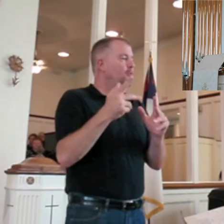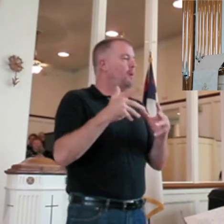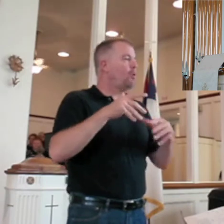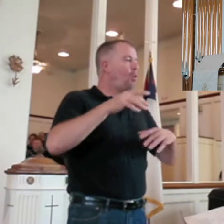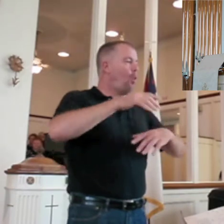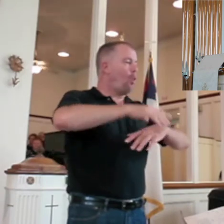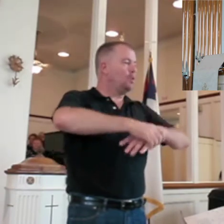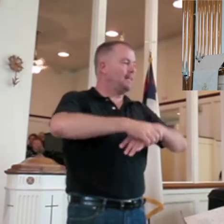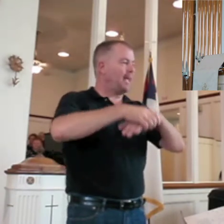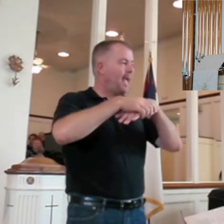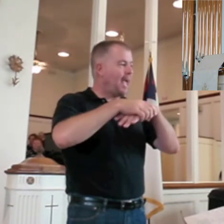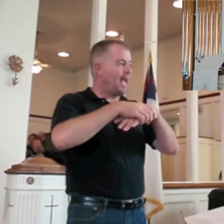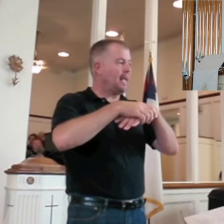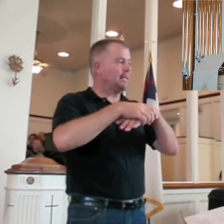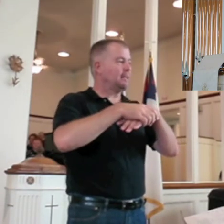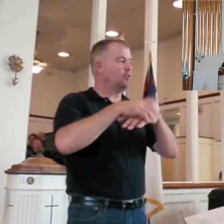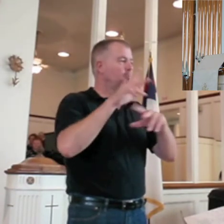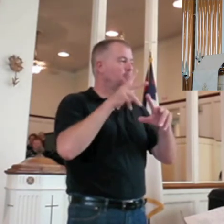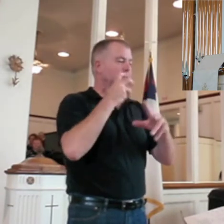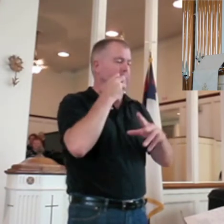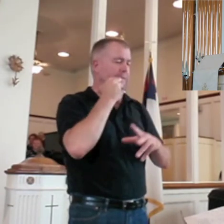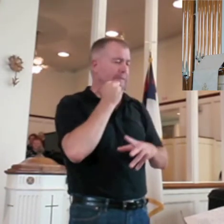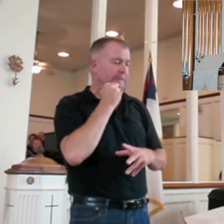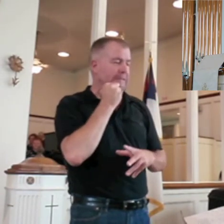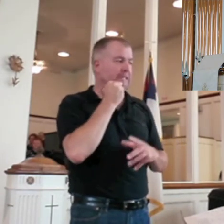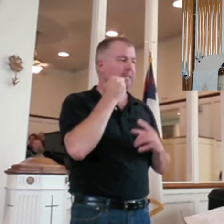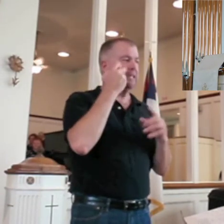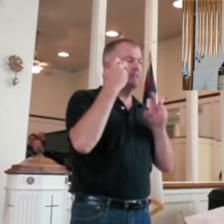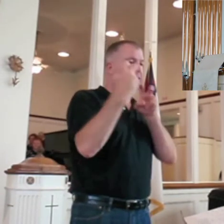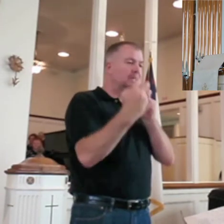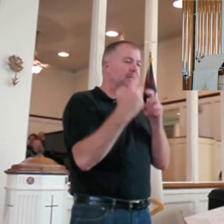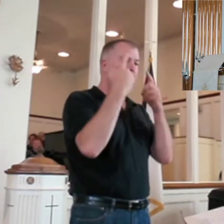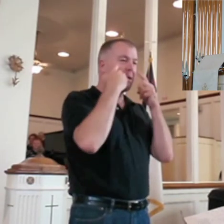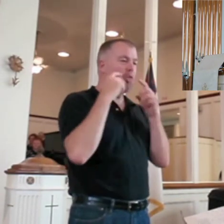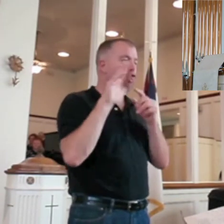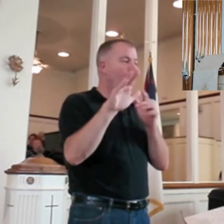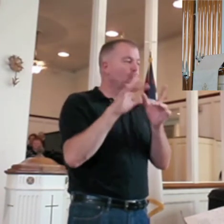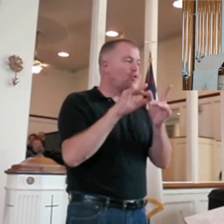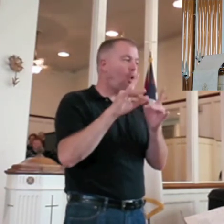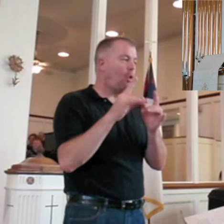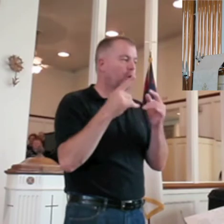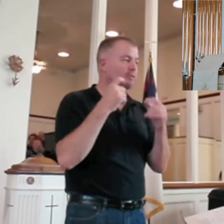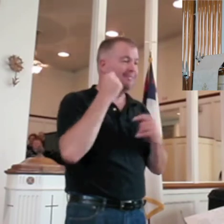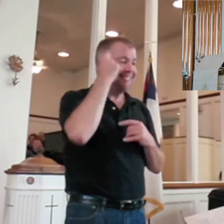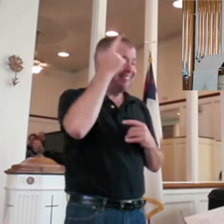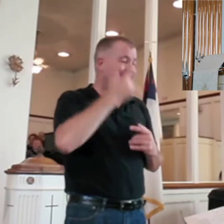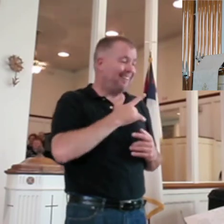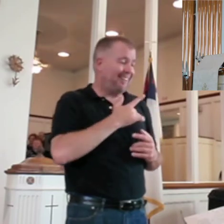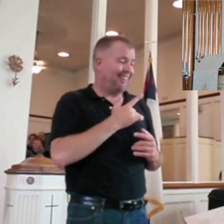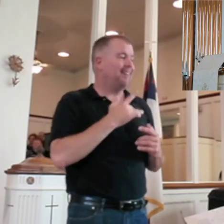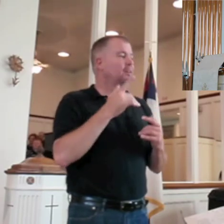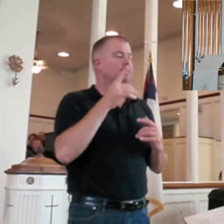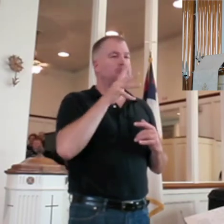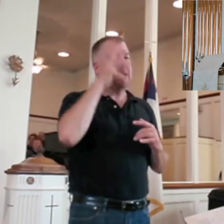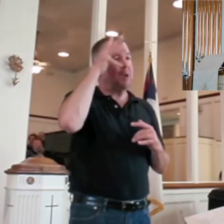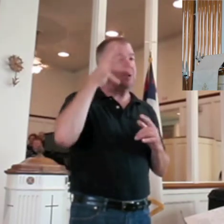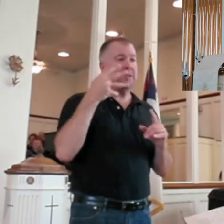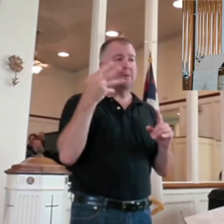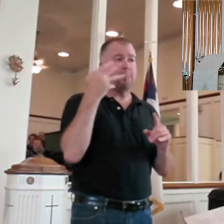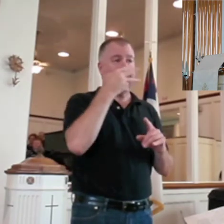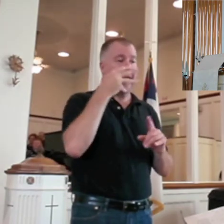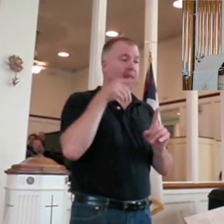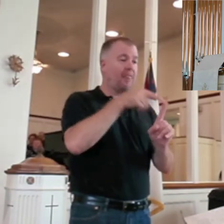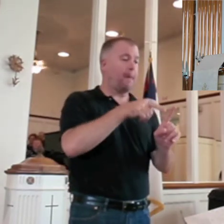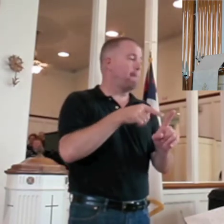It was about holding hands with people and shedding tears over their stories that their parents